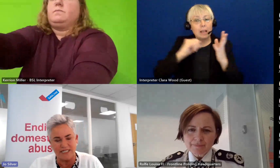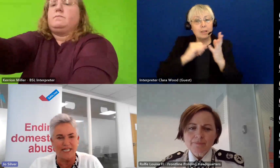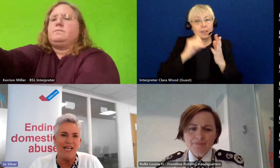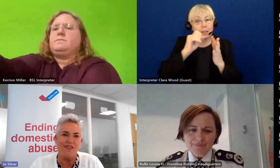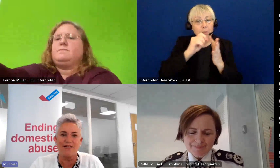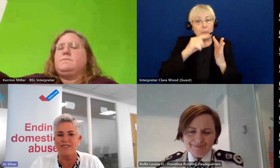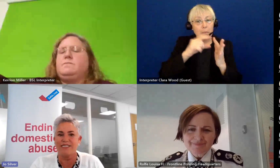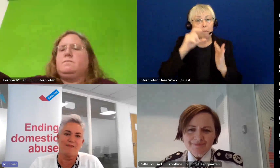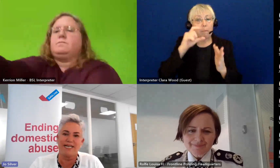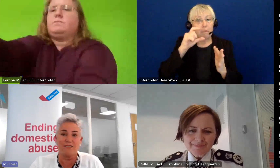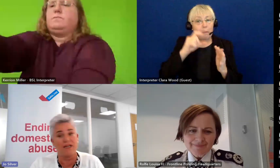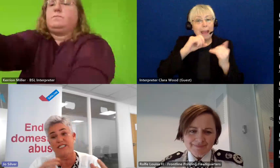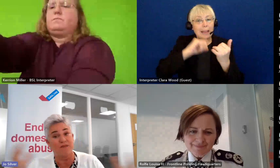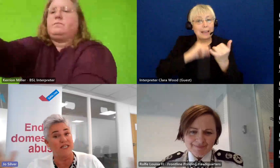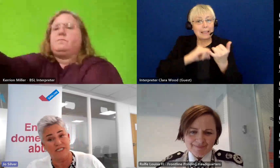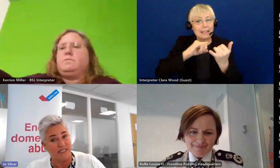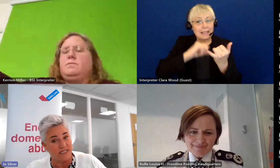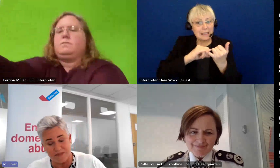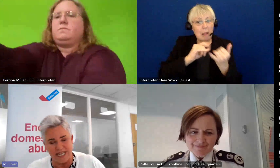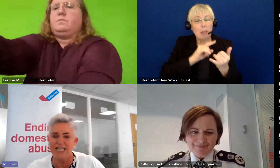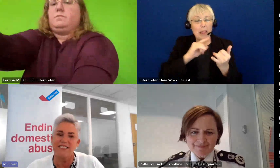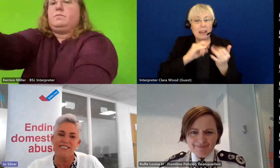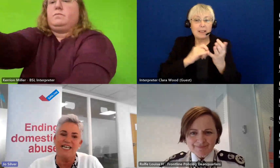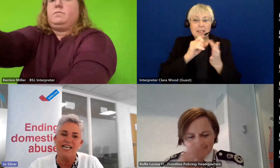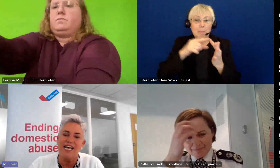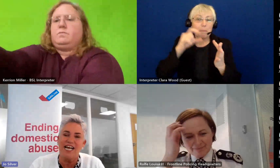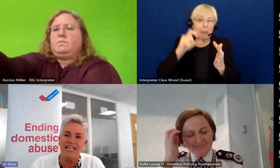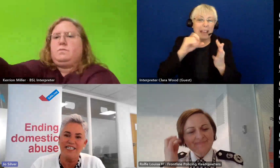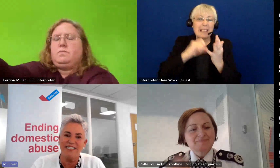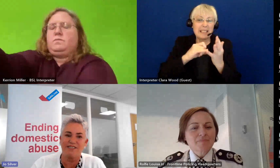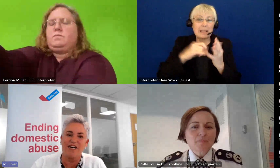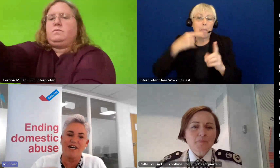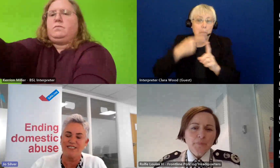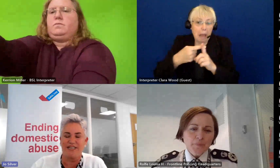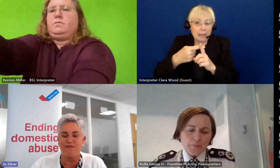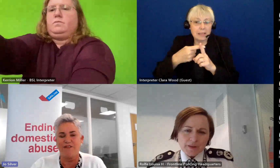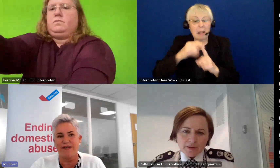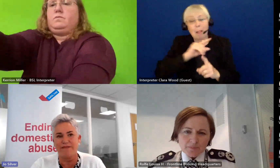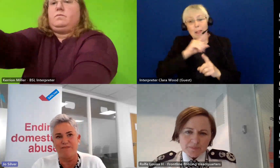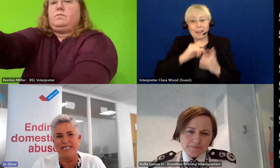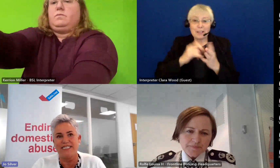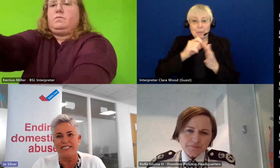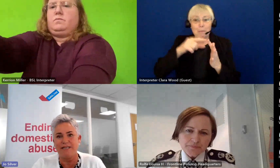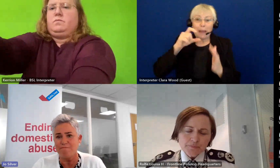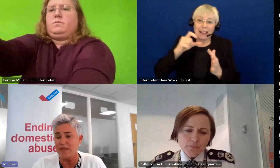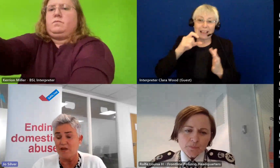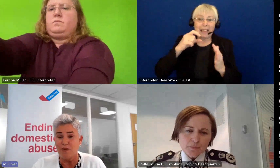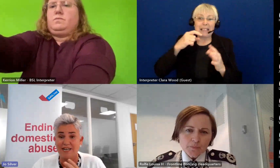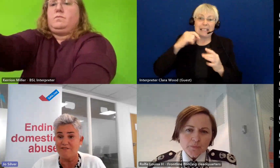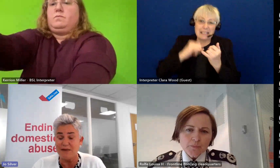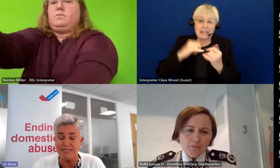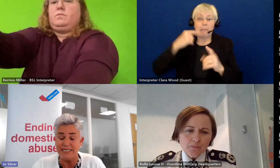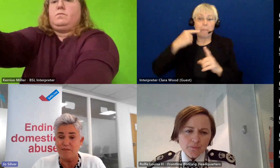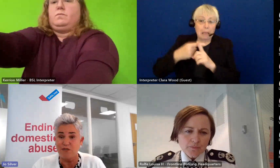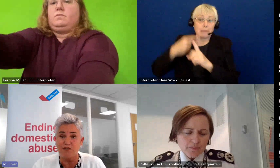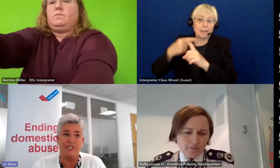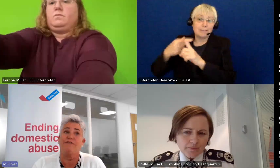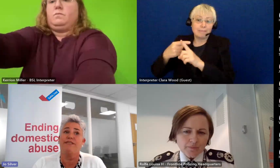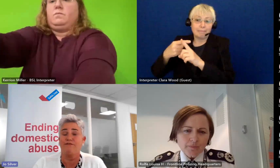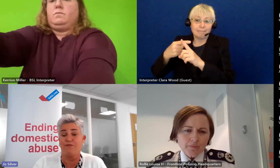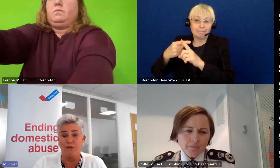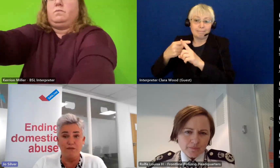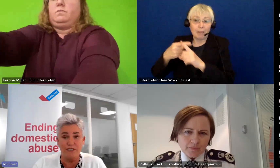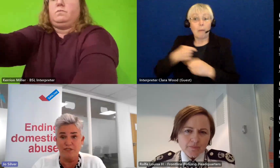SPECS Plus, then it was SPECS plus something else. And in Cardiff, where I was policing, we had a family